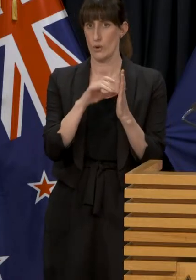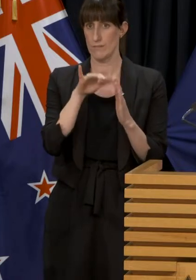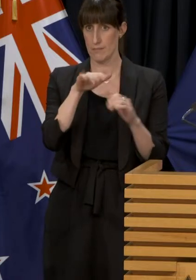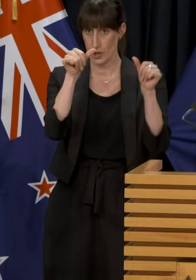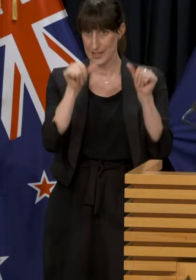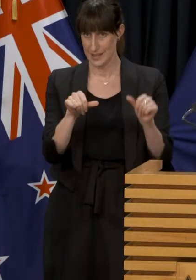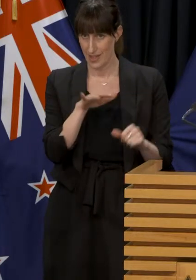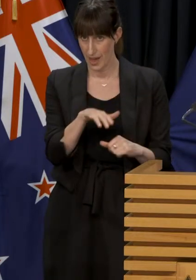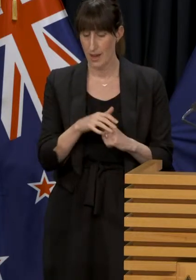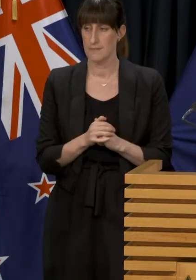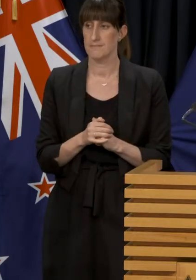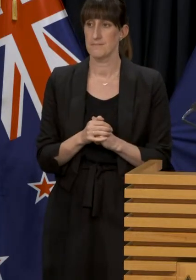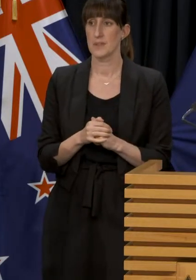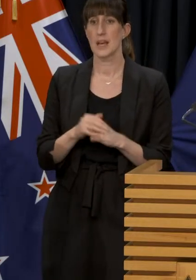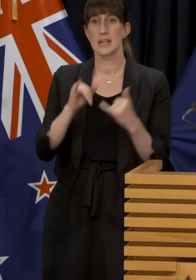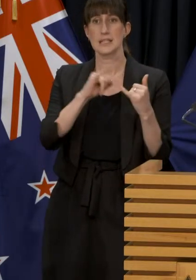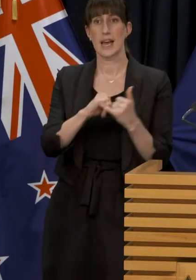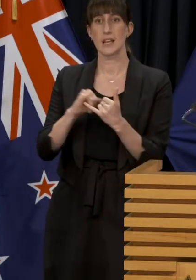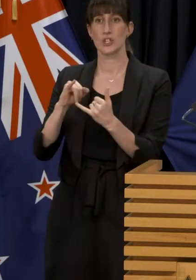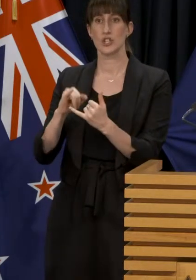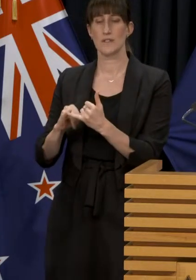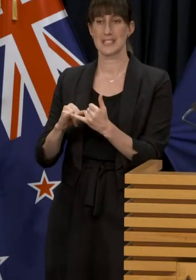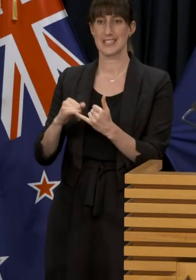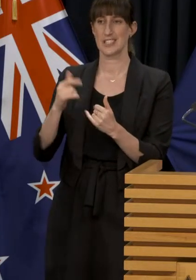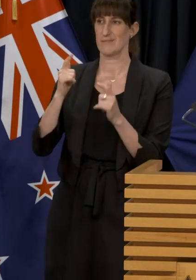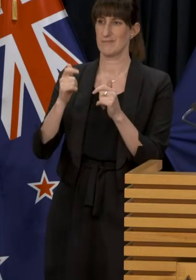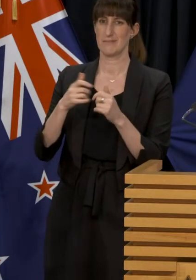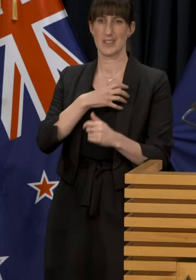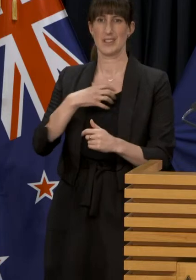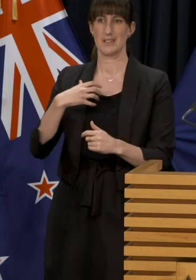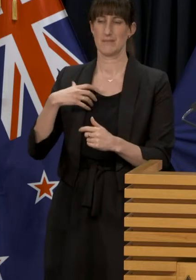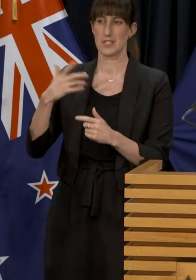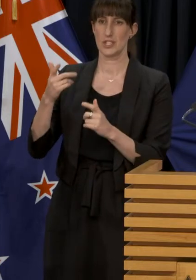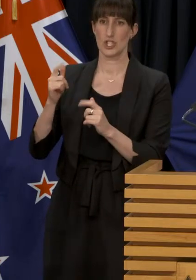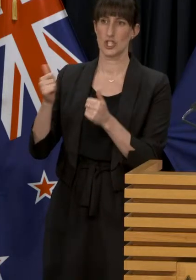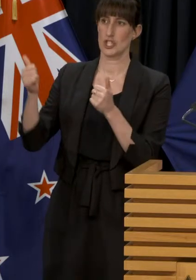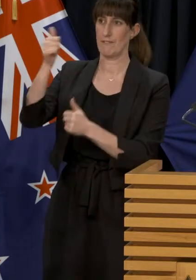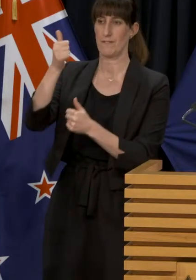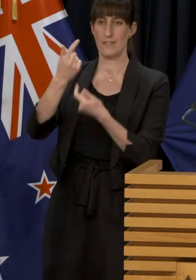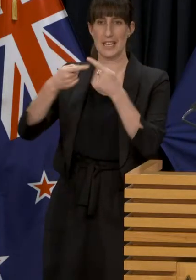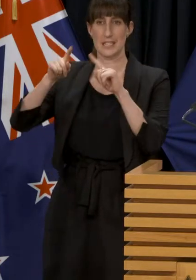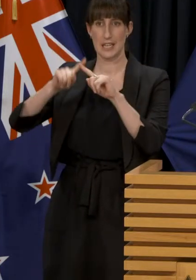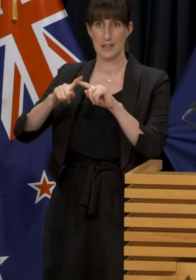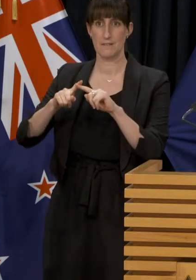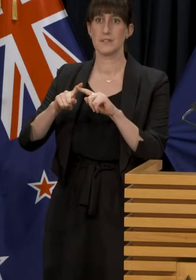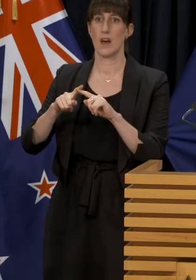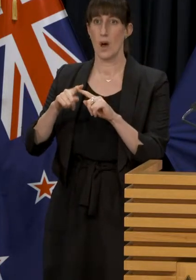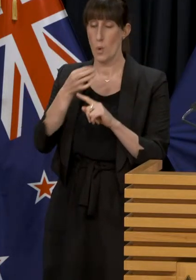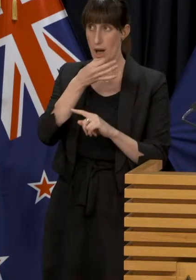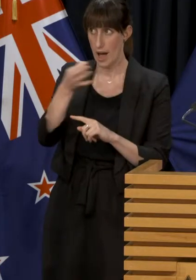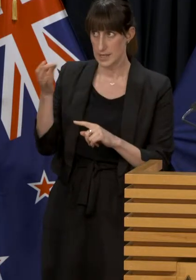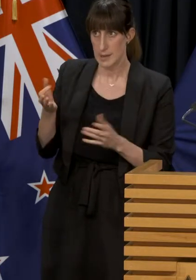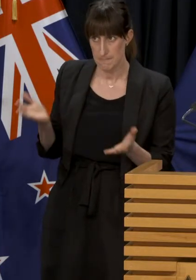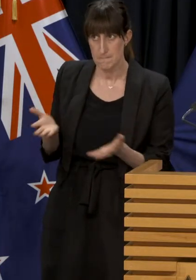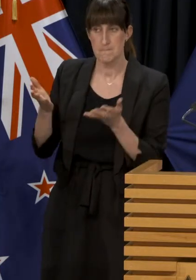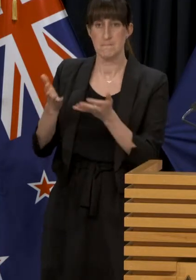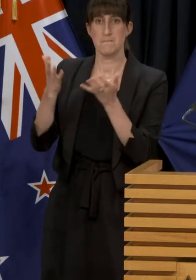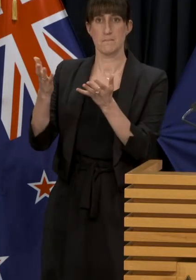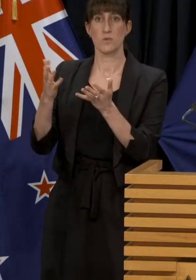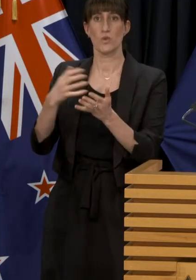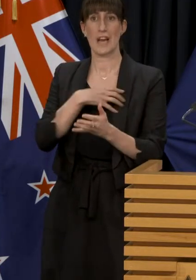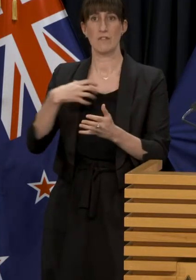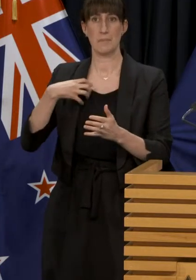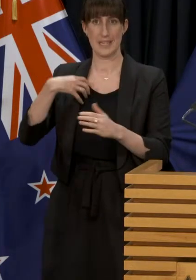will go out to State Services Chief Executives via the State Services Commission portal. I'll be talking tomorrow with the Retailers